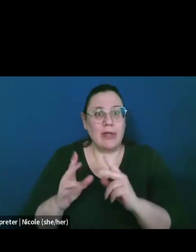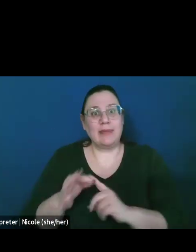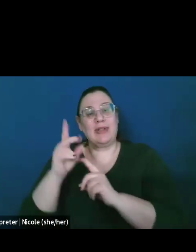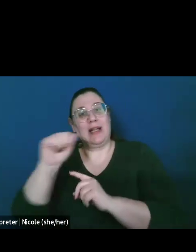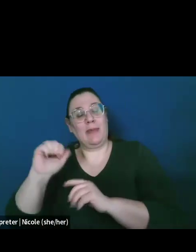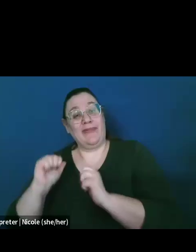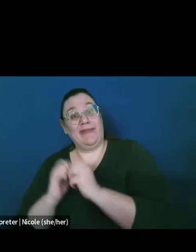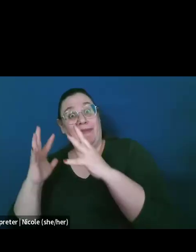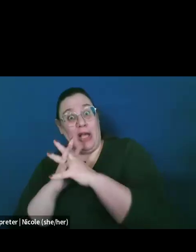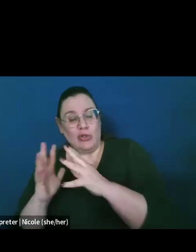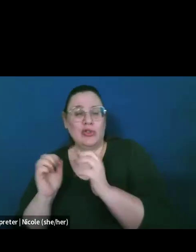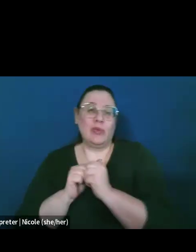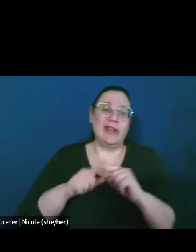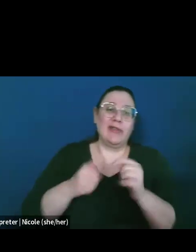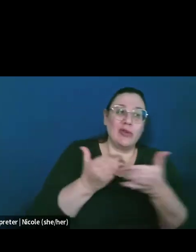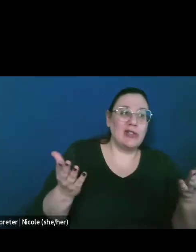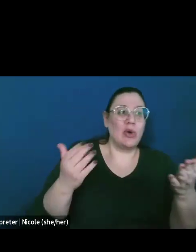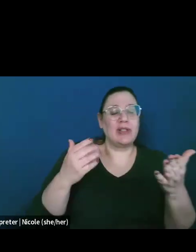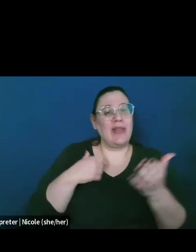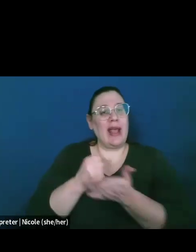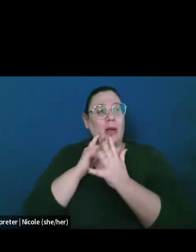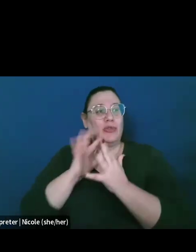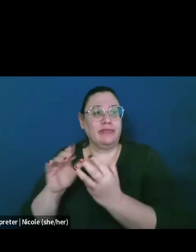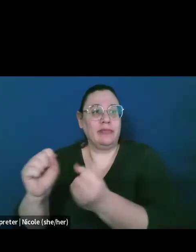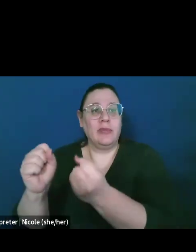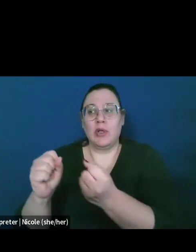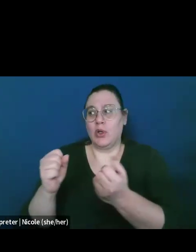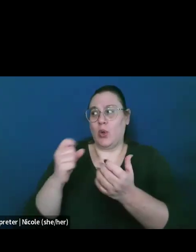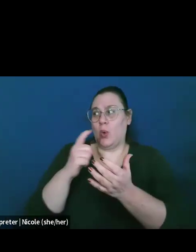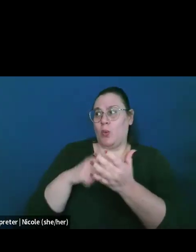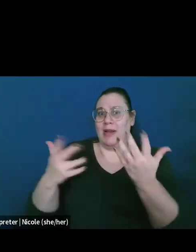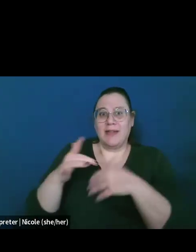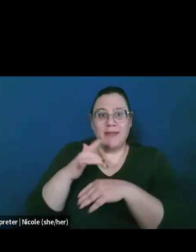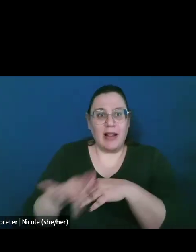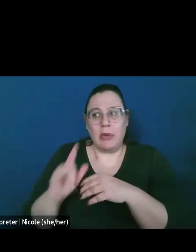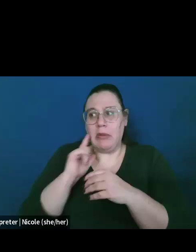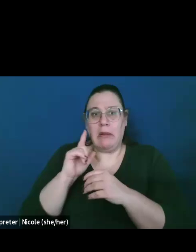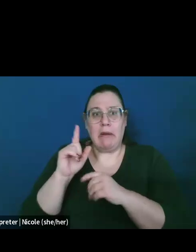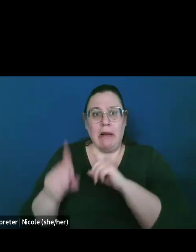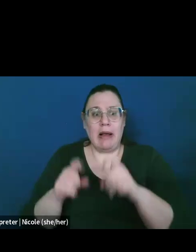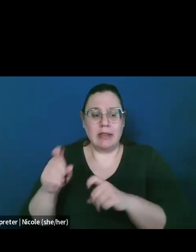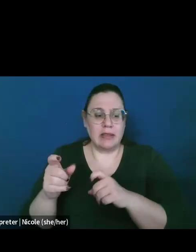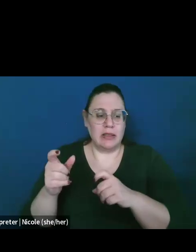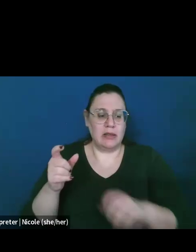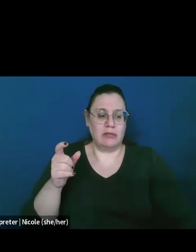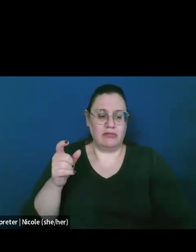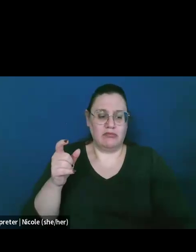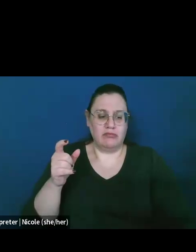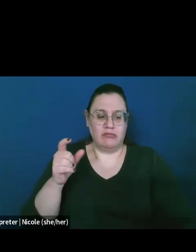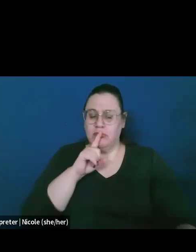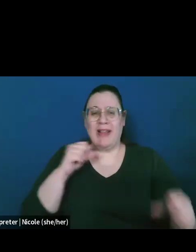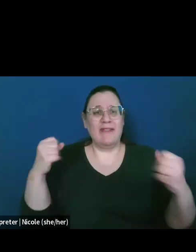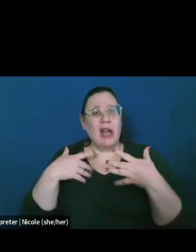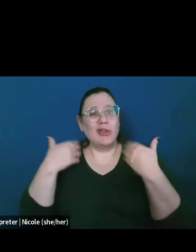and they have their own accelerator. So really looking at what is available, and asking, and just not being afraid to send a LinkedIn